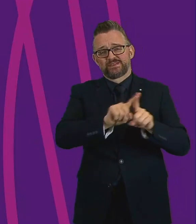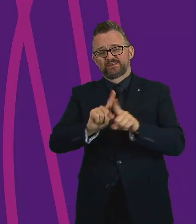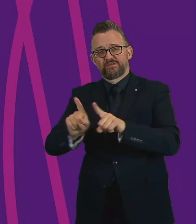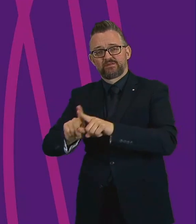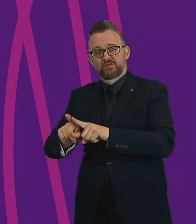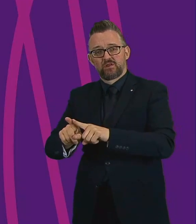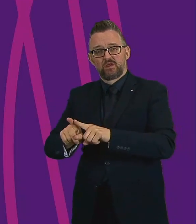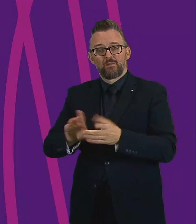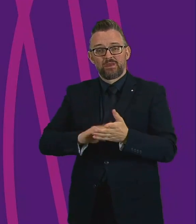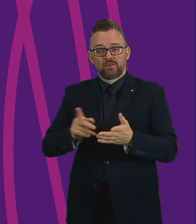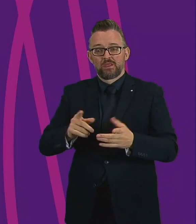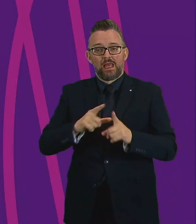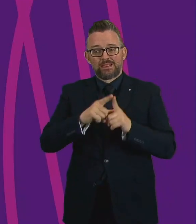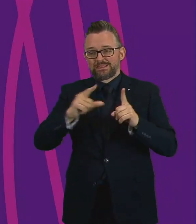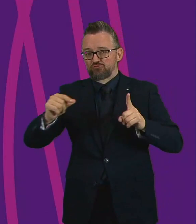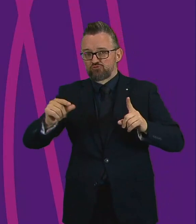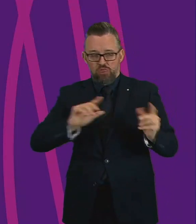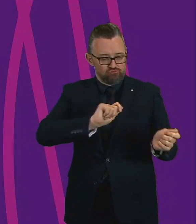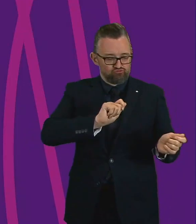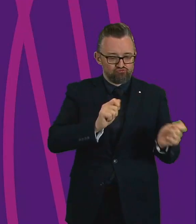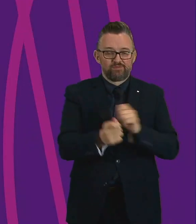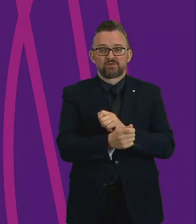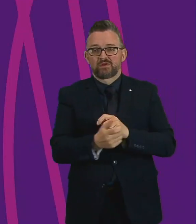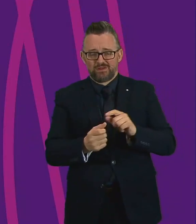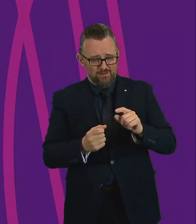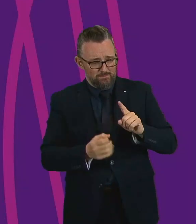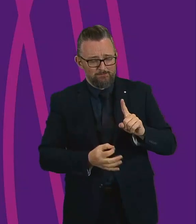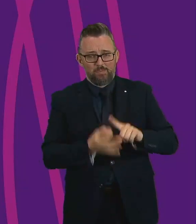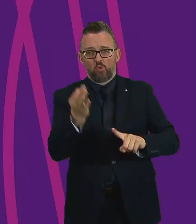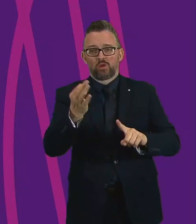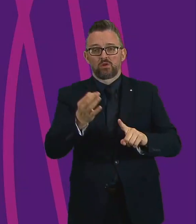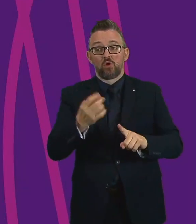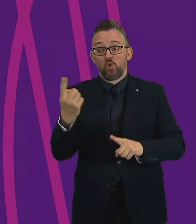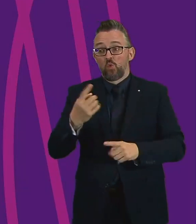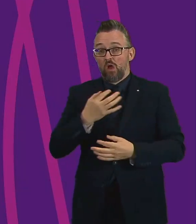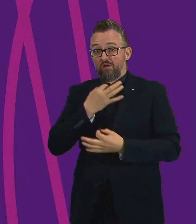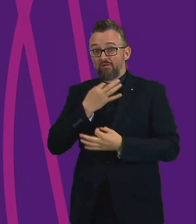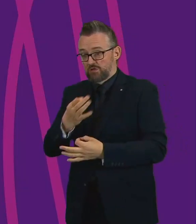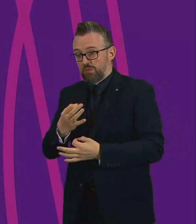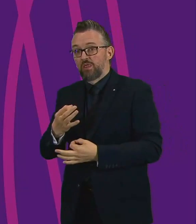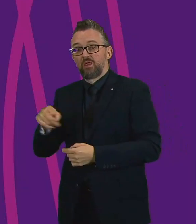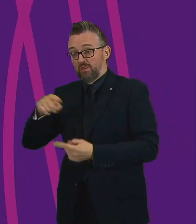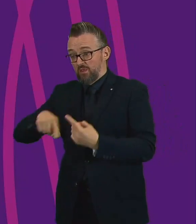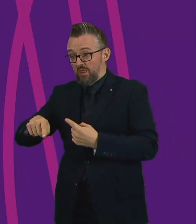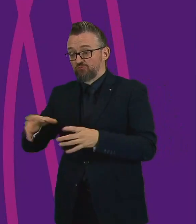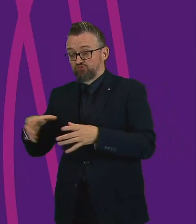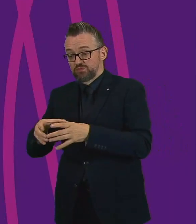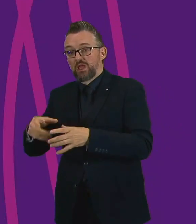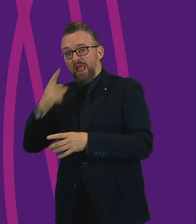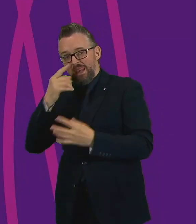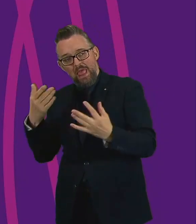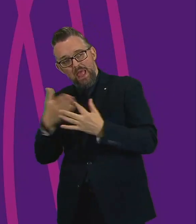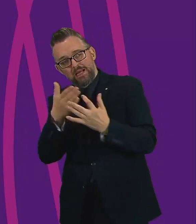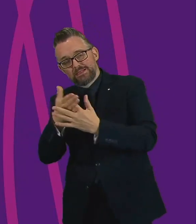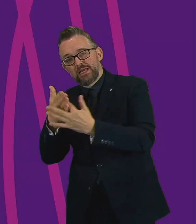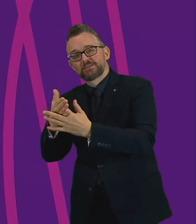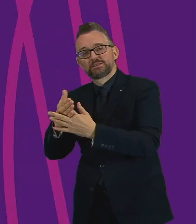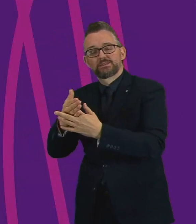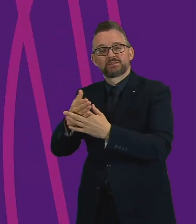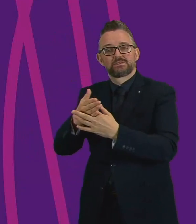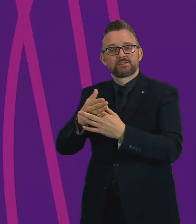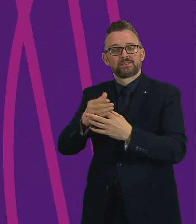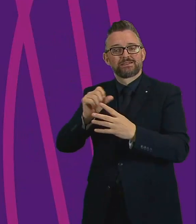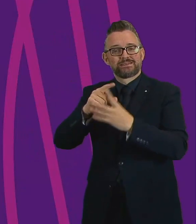that accelerates digital transformation and supports the most vulnerable groups to access digital services, that brings forward an